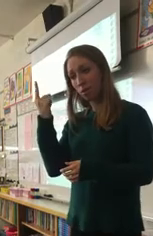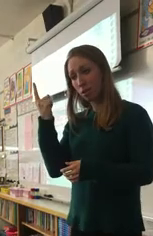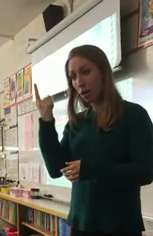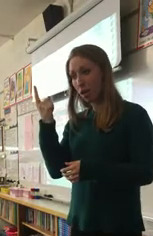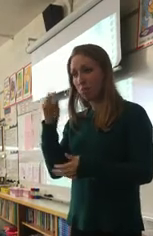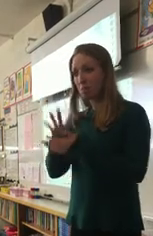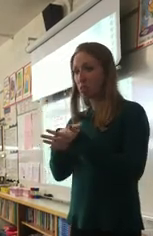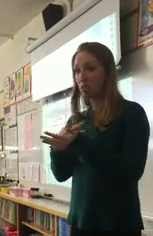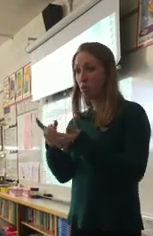arrangements need to be. Okay?